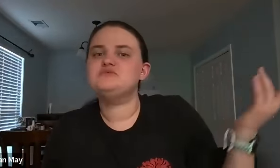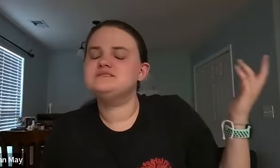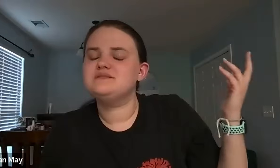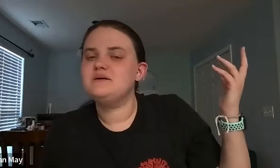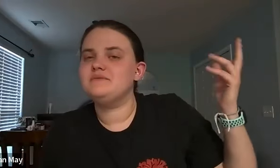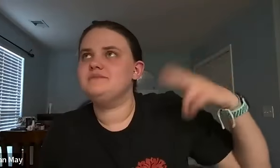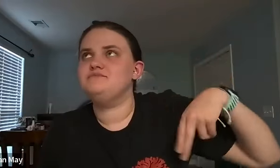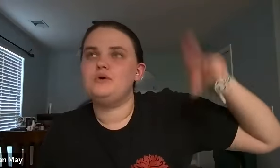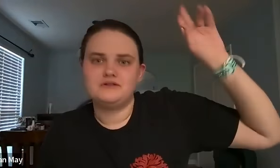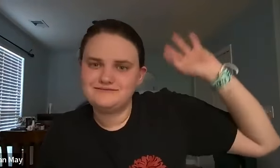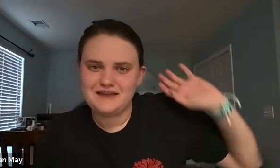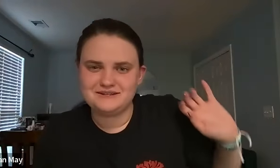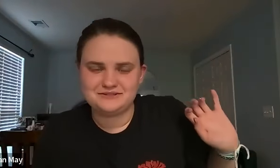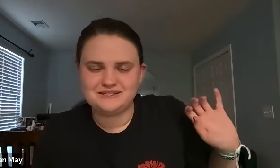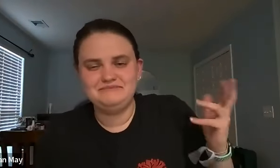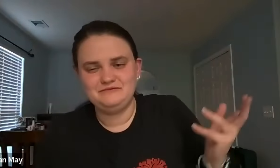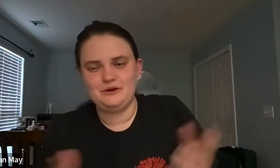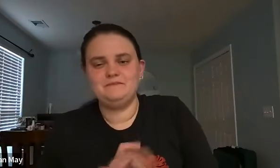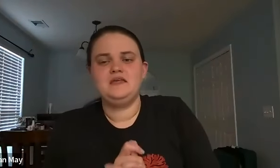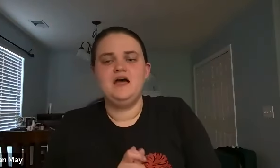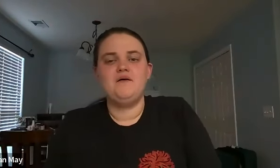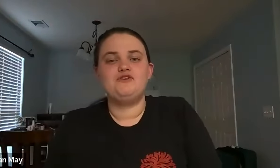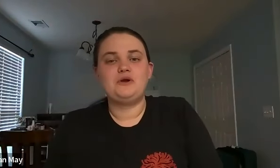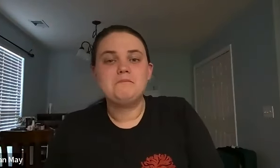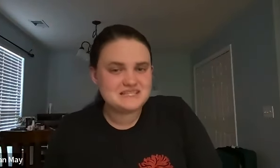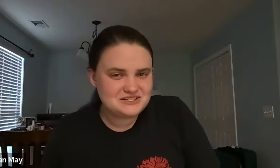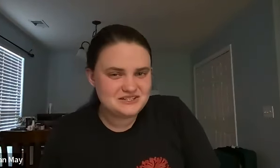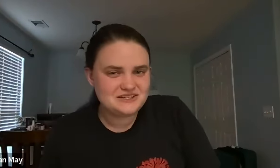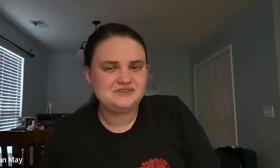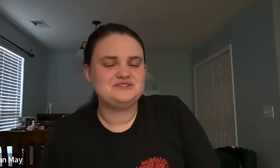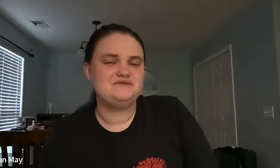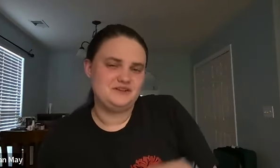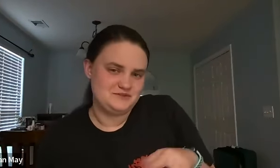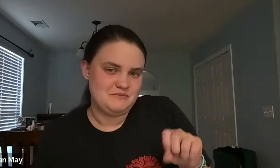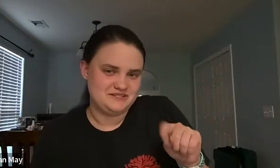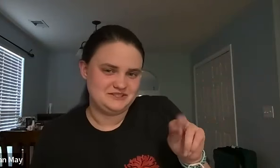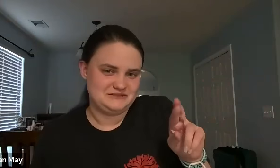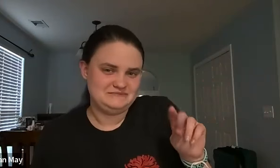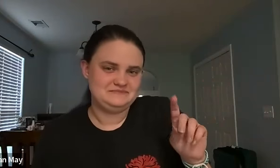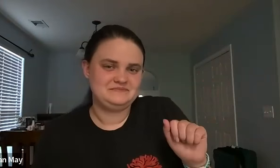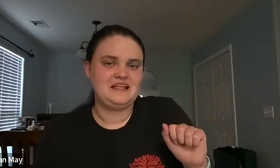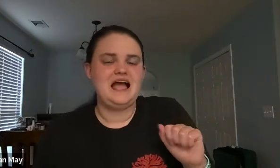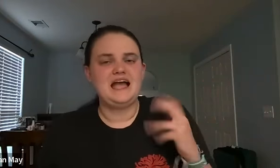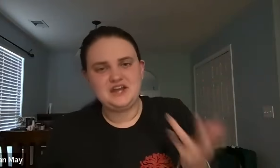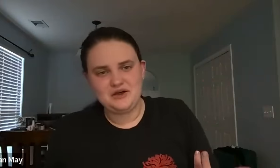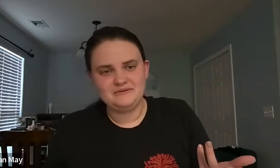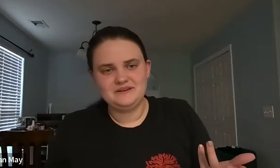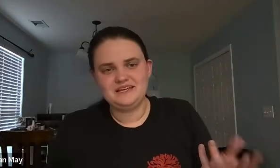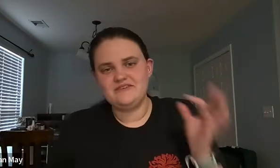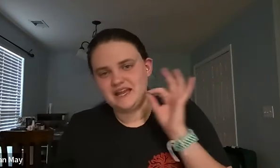one some up north. They have a different sign for it. For mustard, you do finger spell mustard. I know, given that